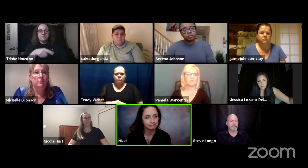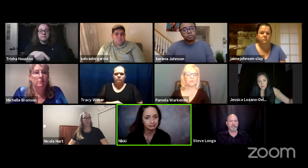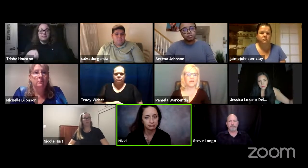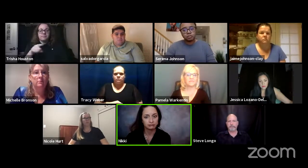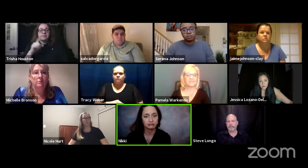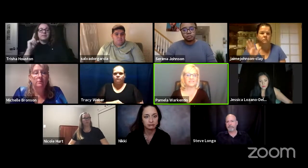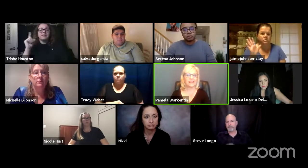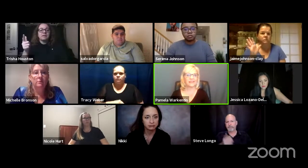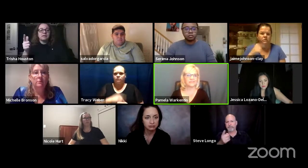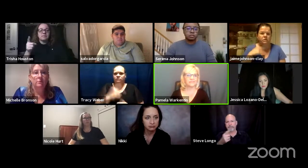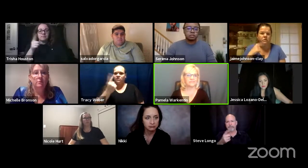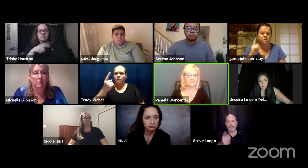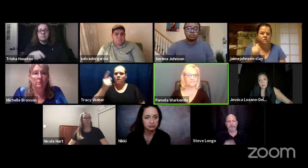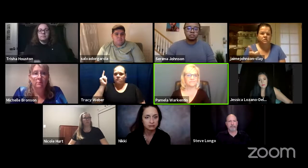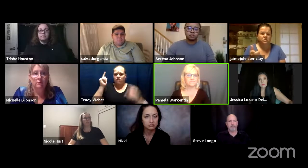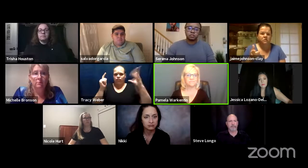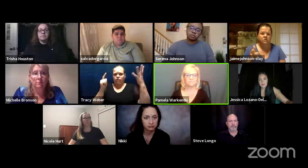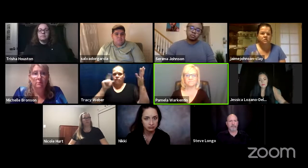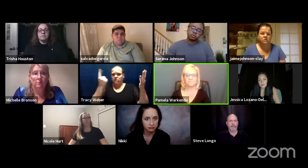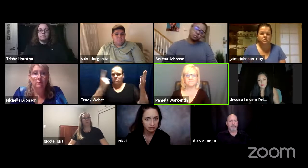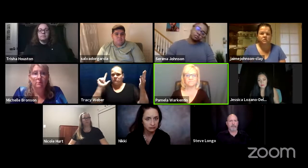Do I have a second?